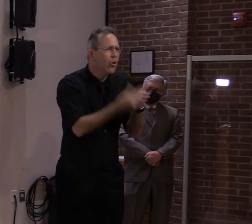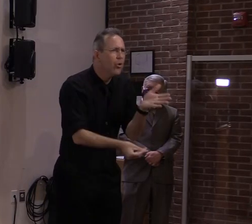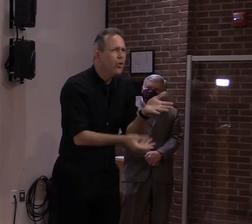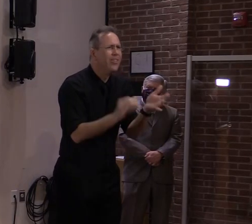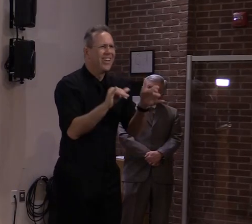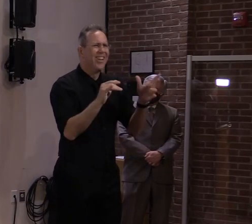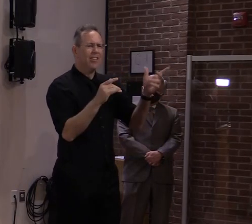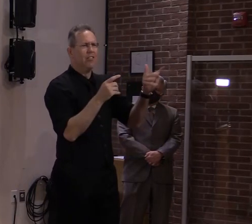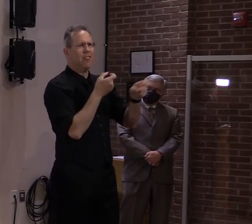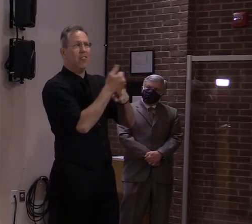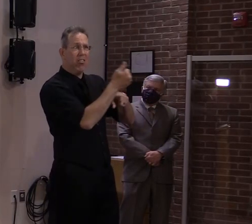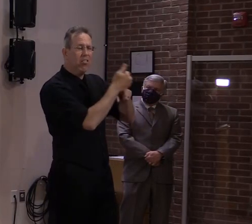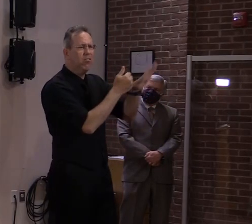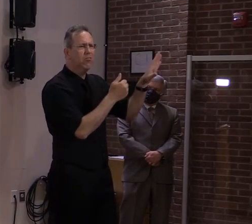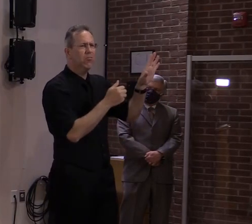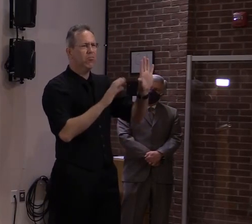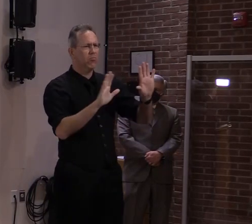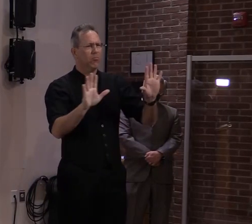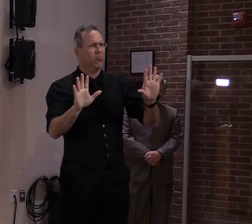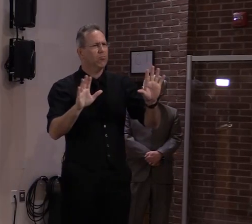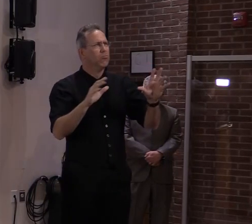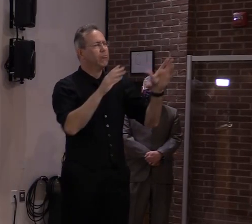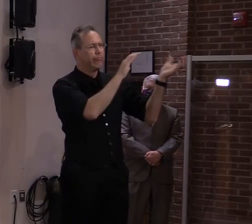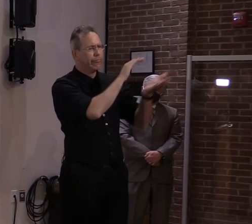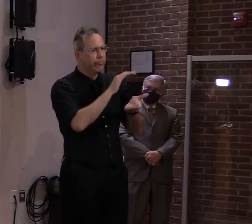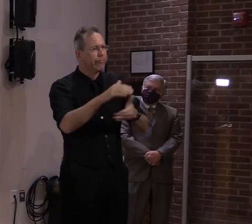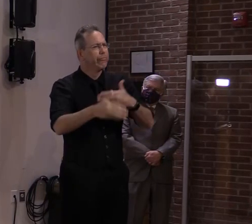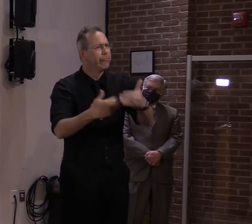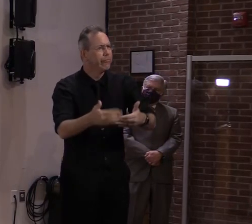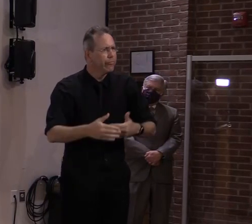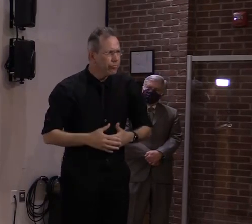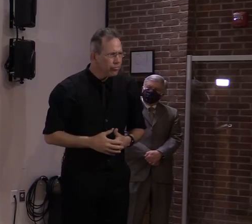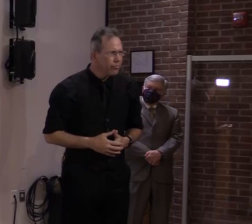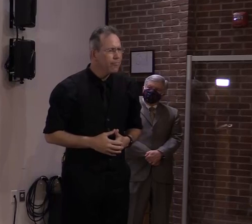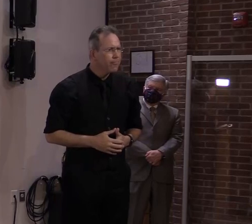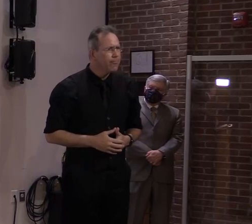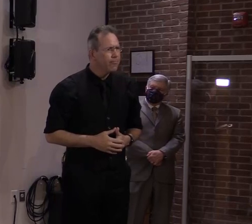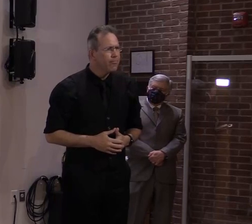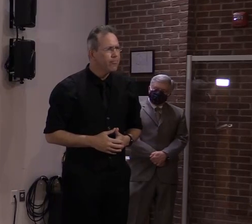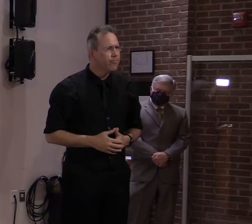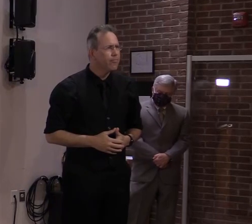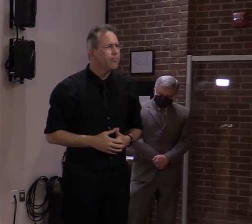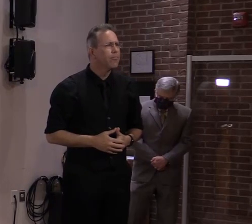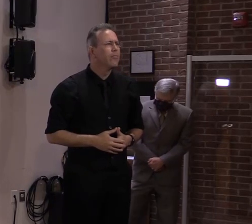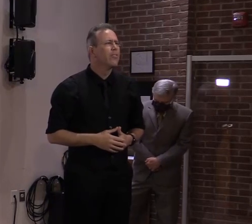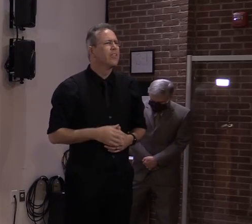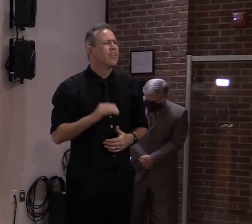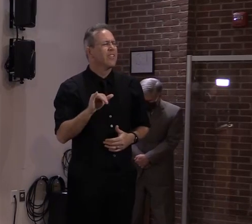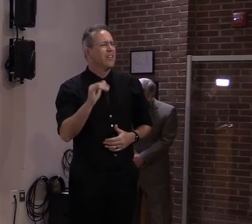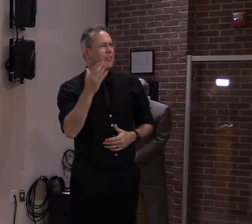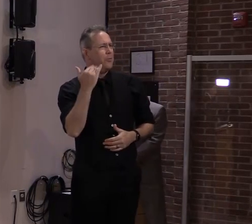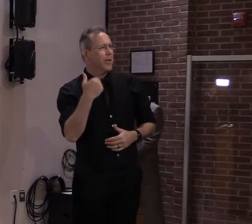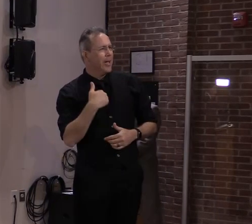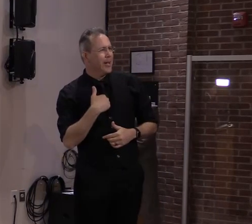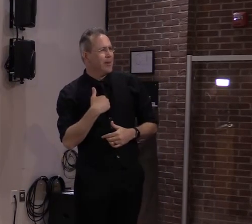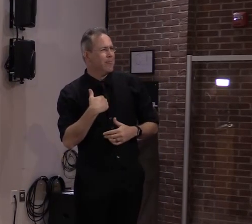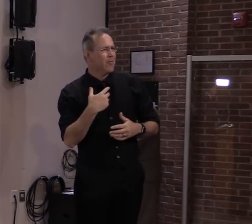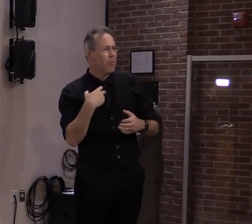we couldn't make it work without having Vermonters suffer. So again, that's why we're in the position we're in